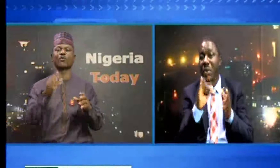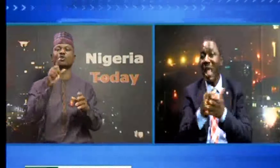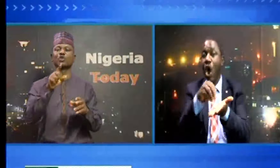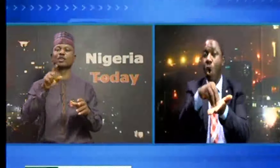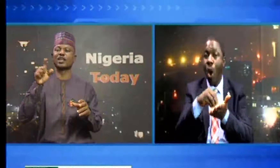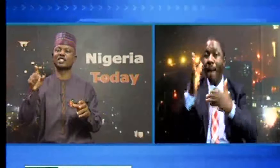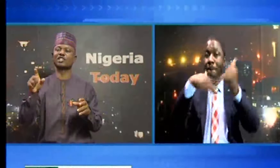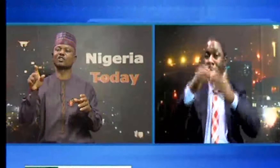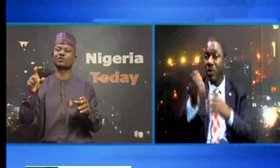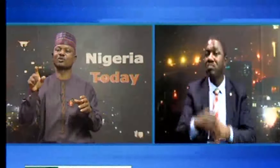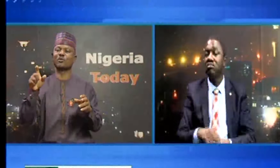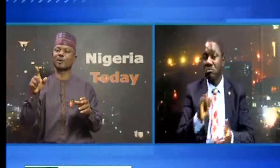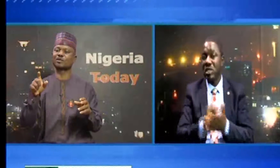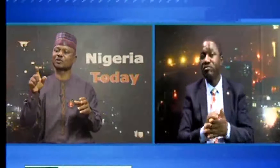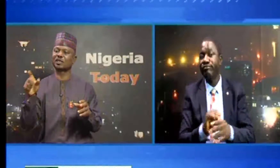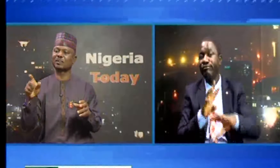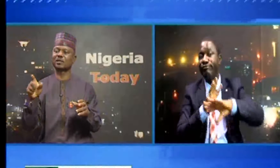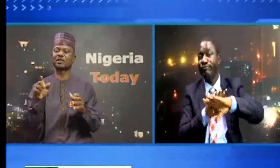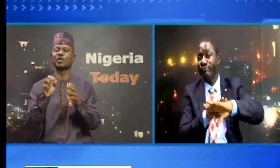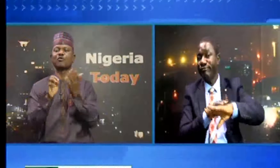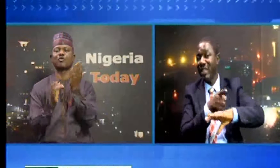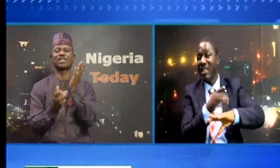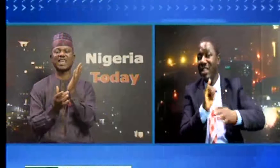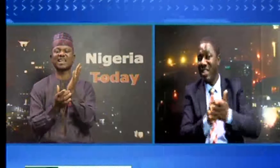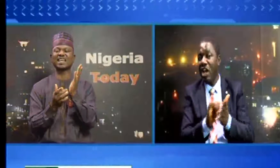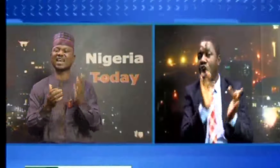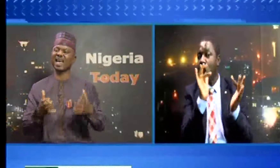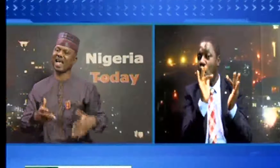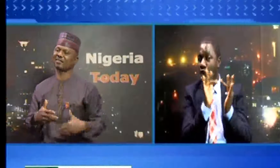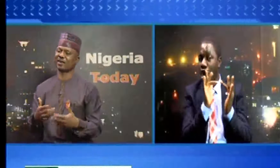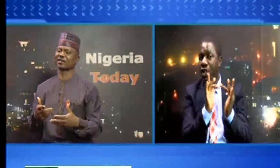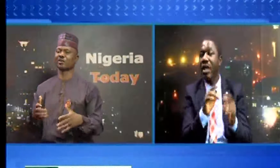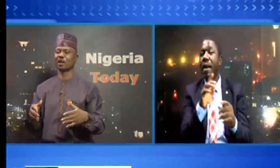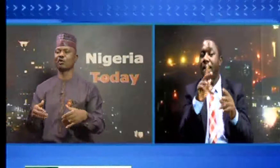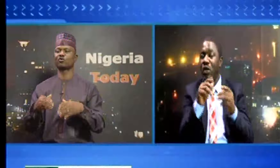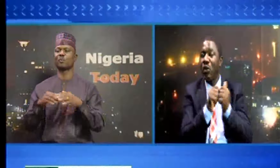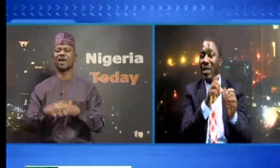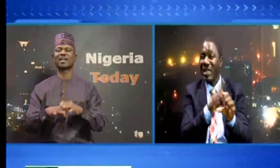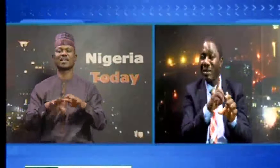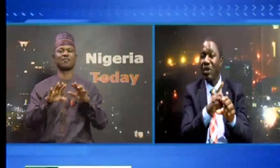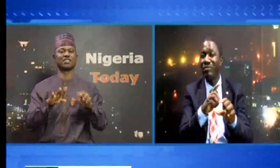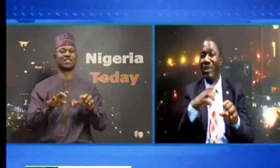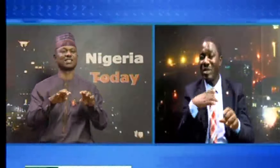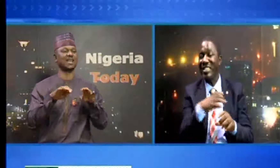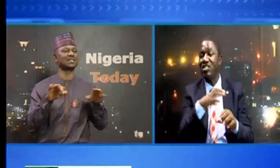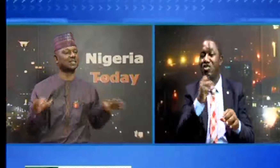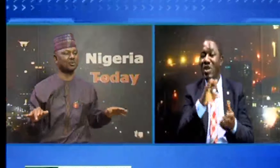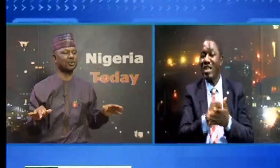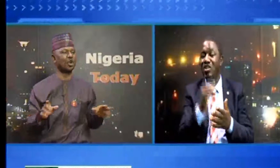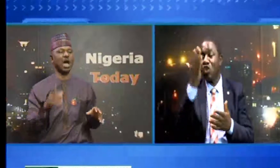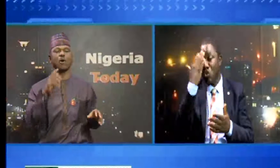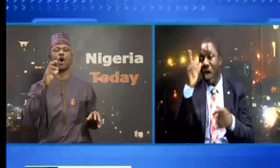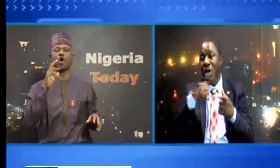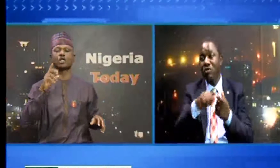to consult the National Commission for Persons with Disabilities for technical advice on how to make their facility